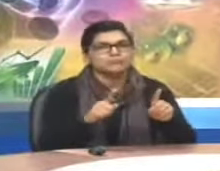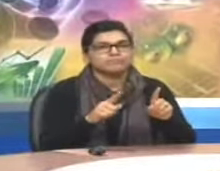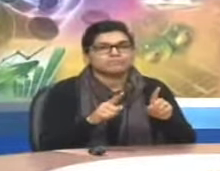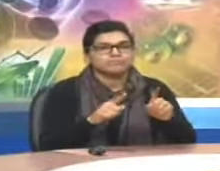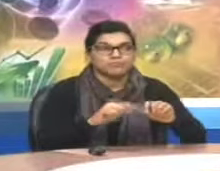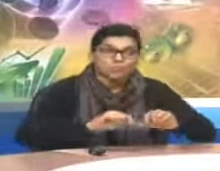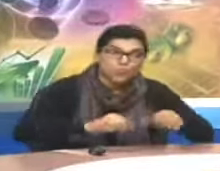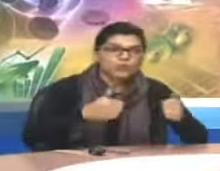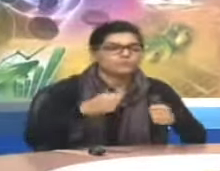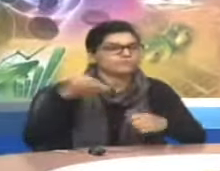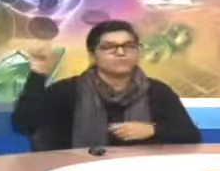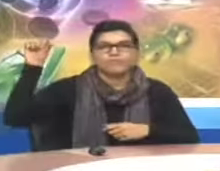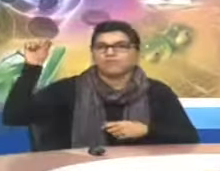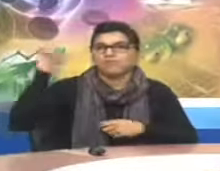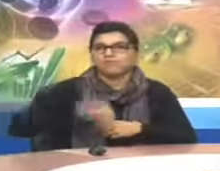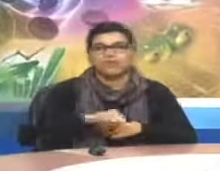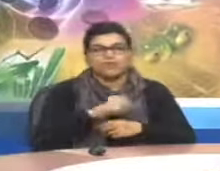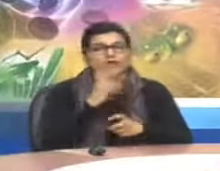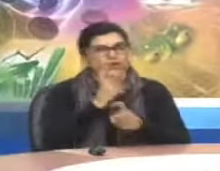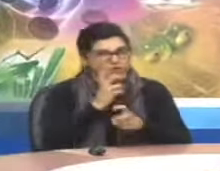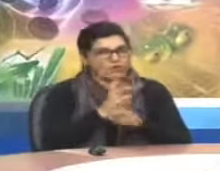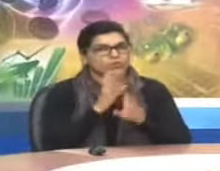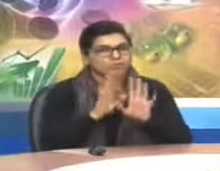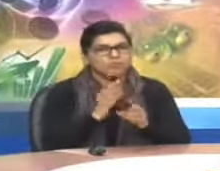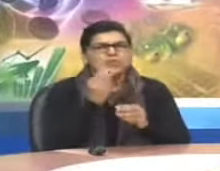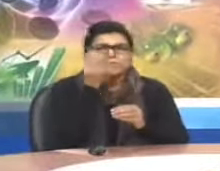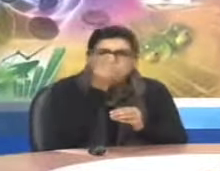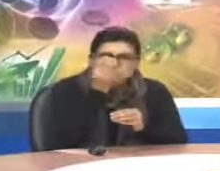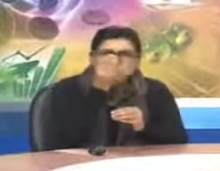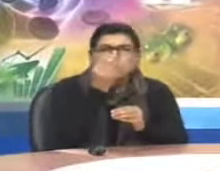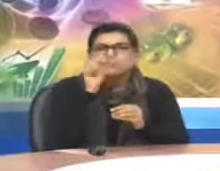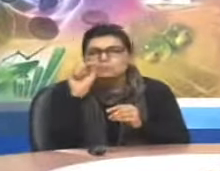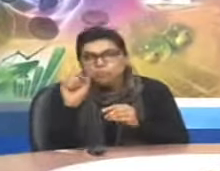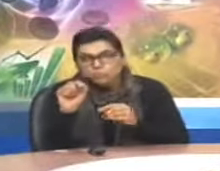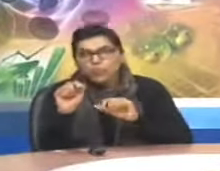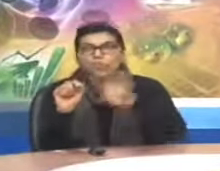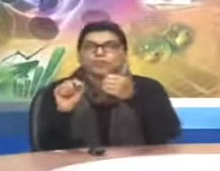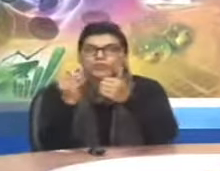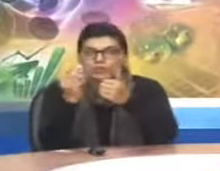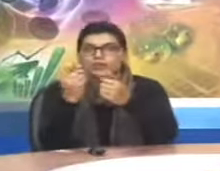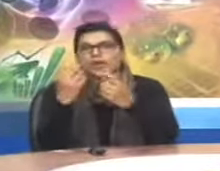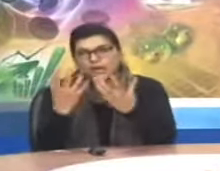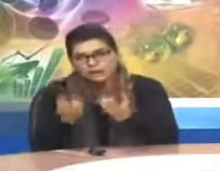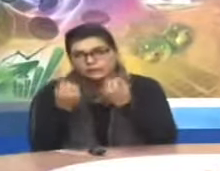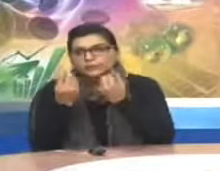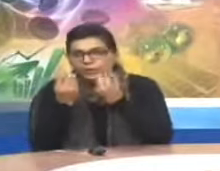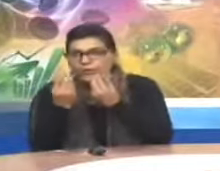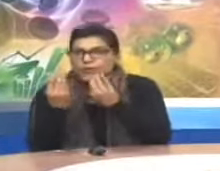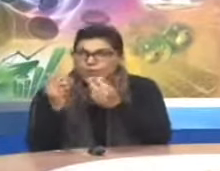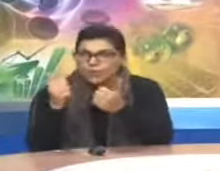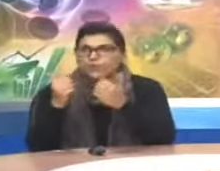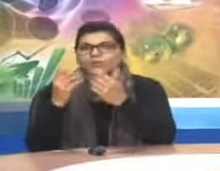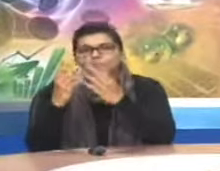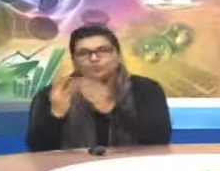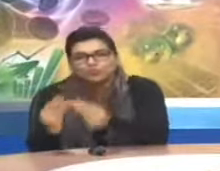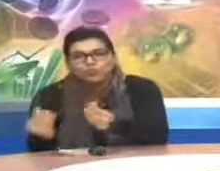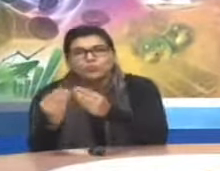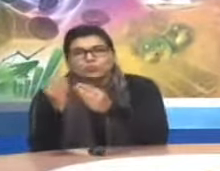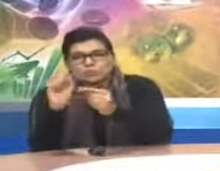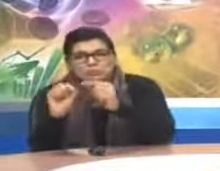Several solutions to the disposal problems have been proposed,